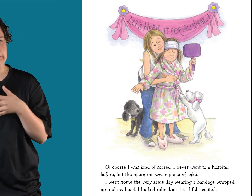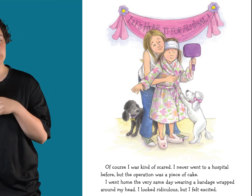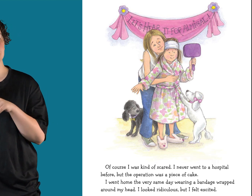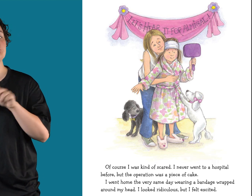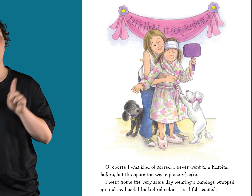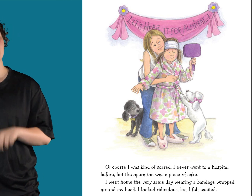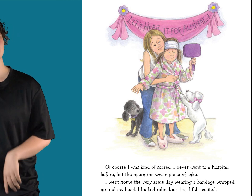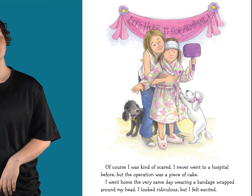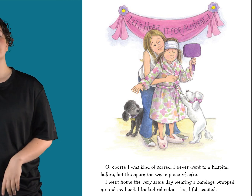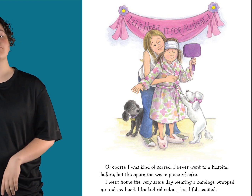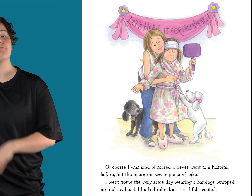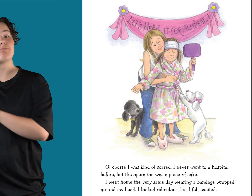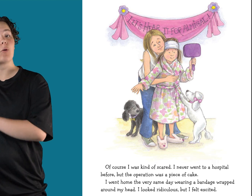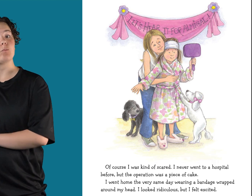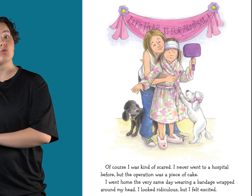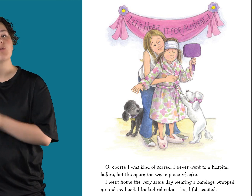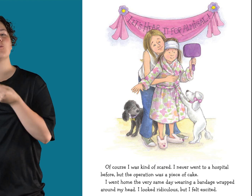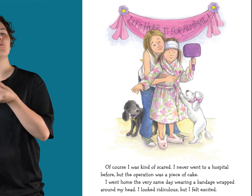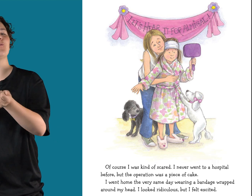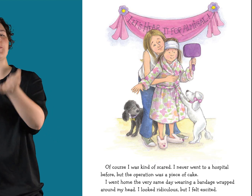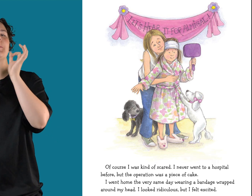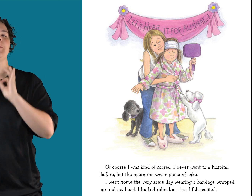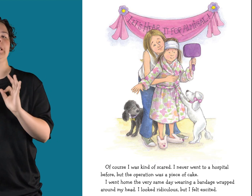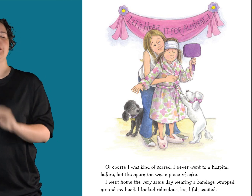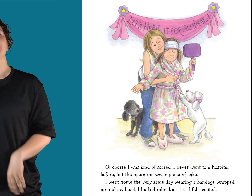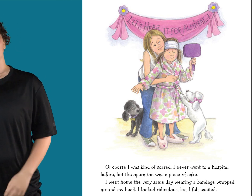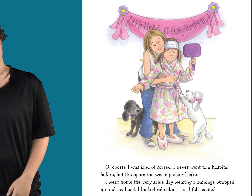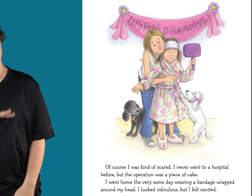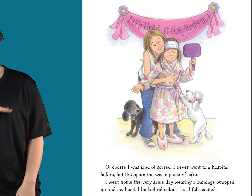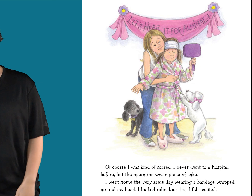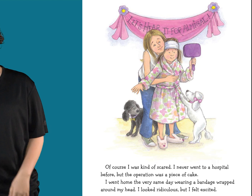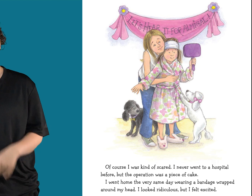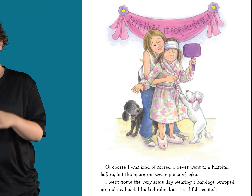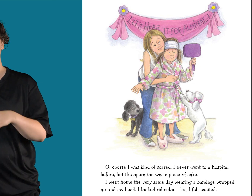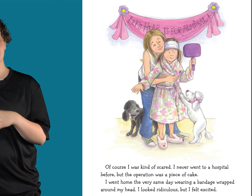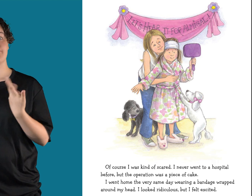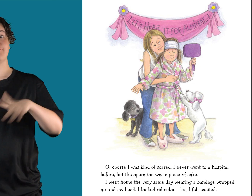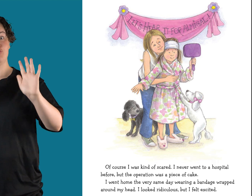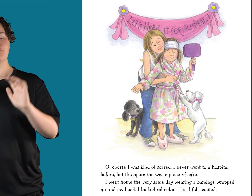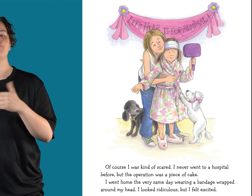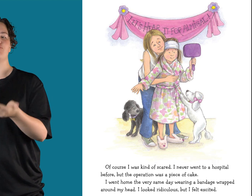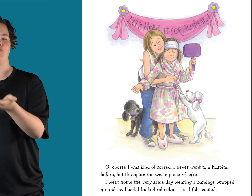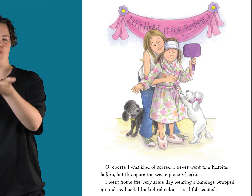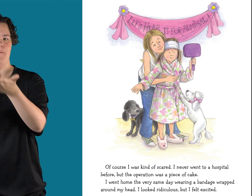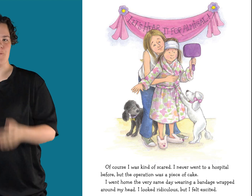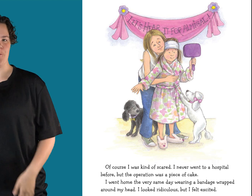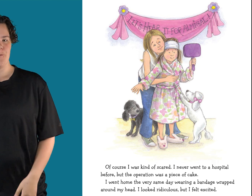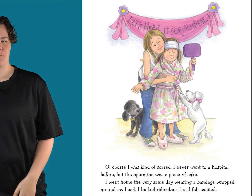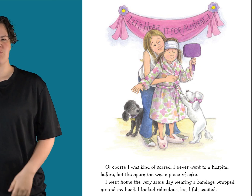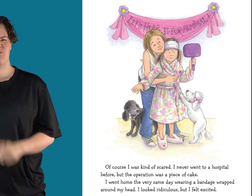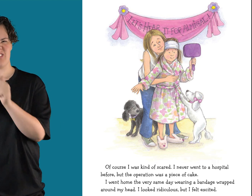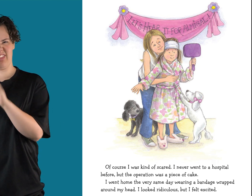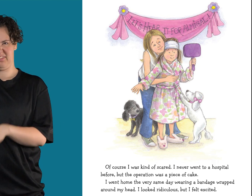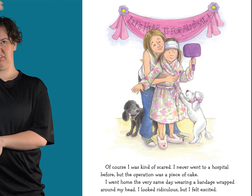I was kind of scared. I never went to a hospital before, but the operation was a piece of cake. I went